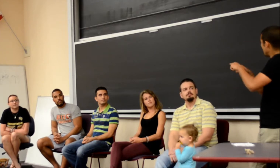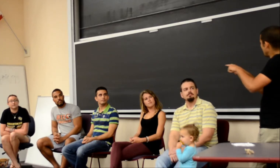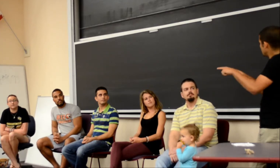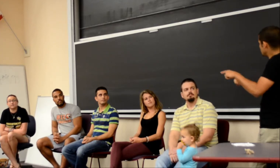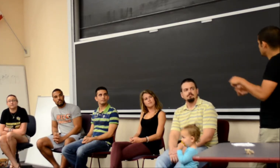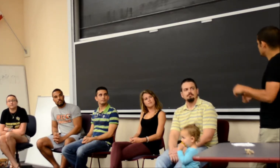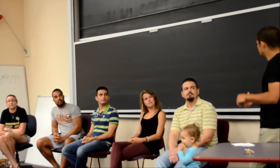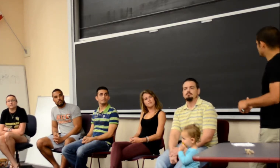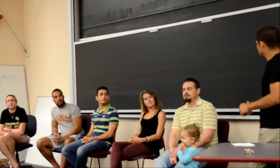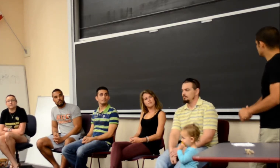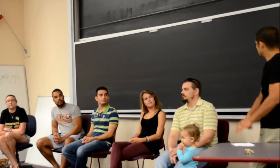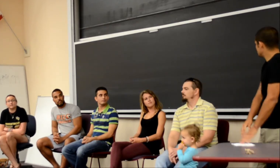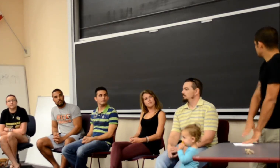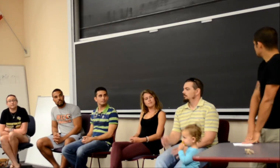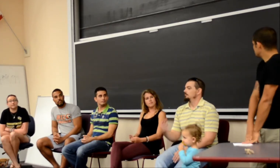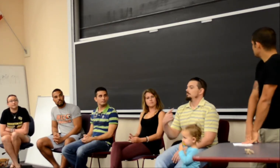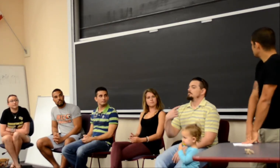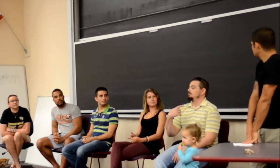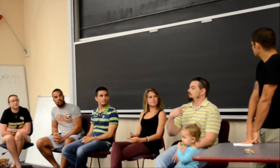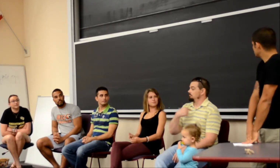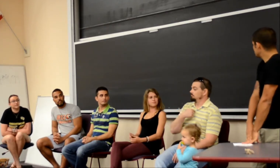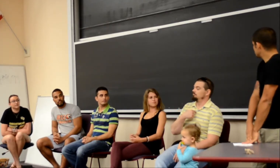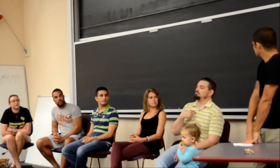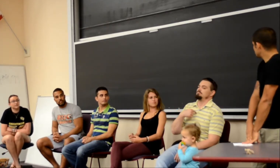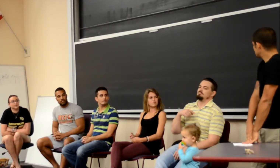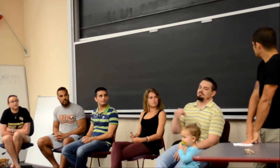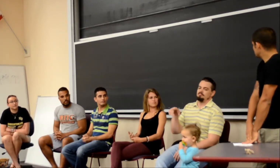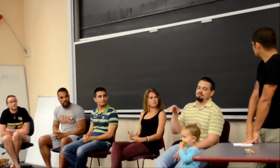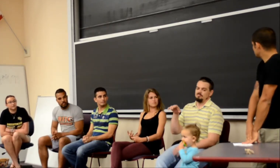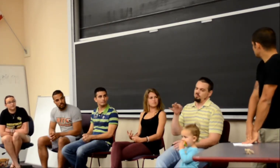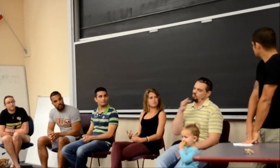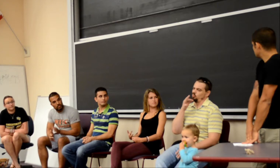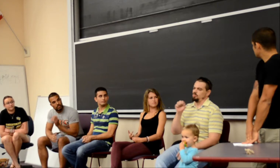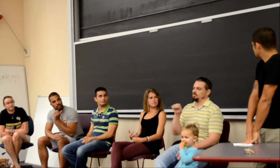So growing up, when did you learn sign language?